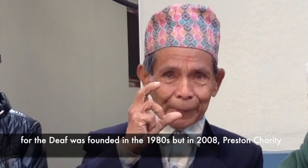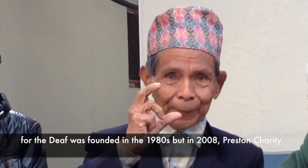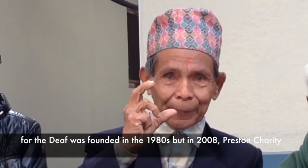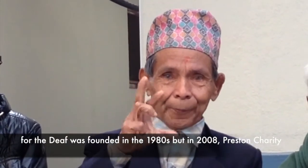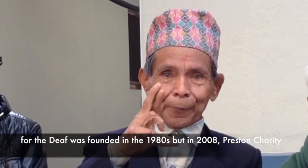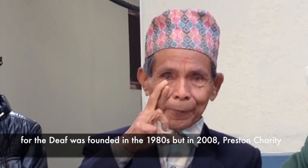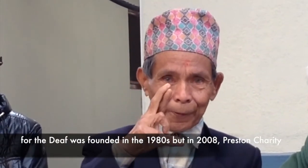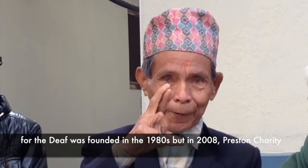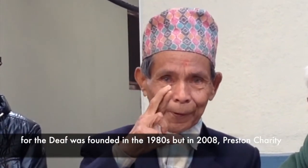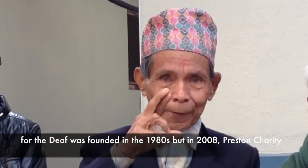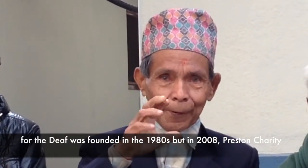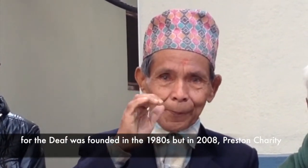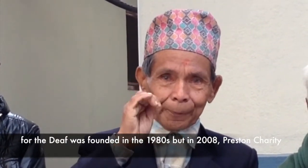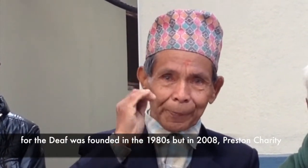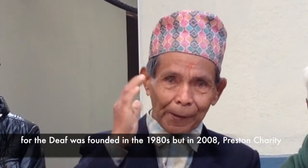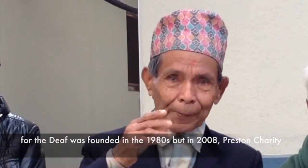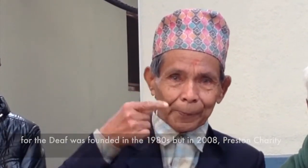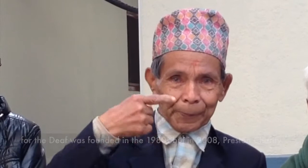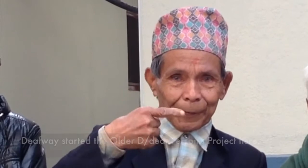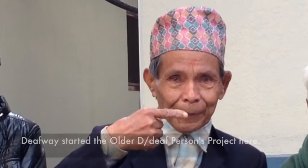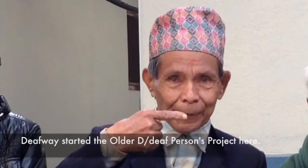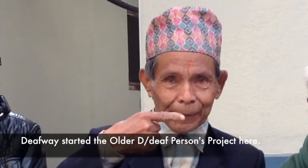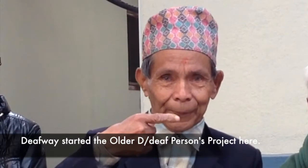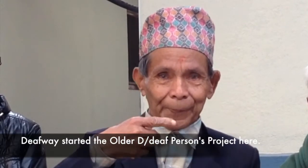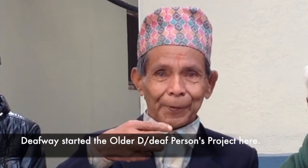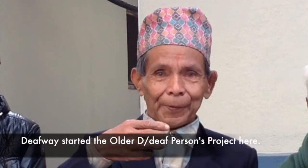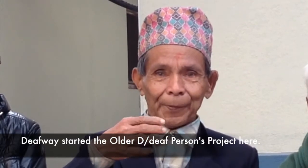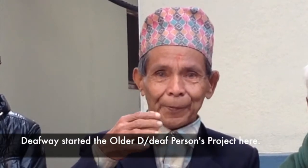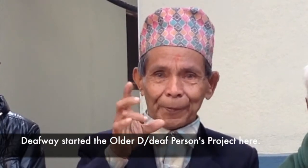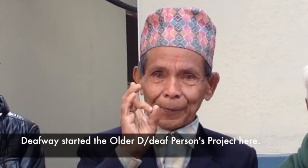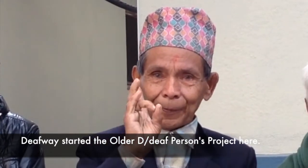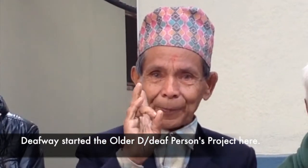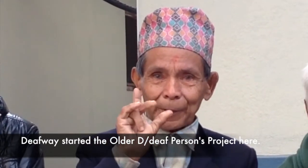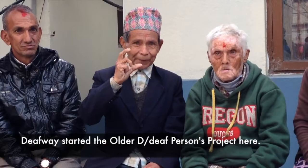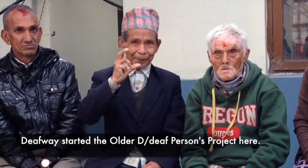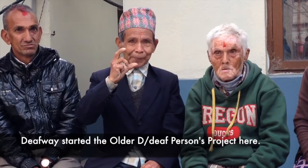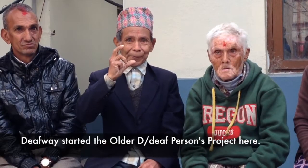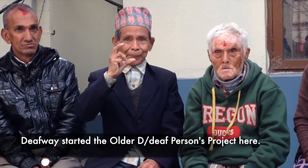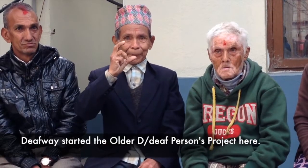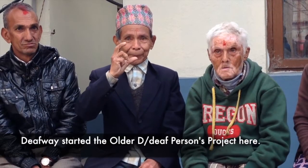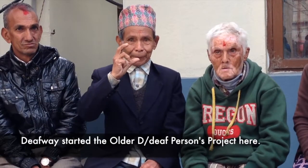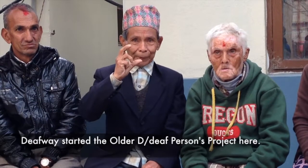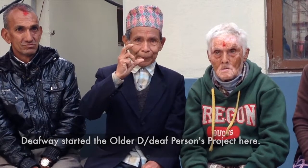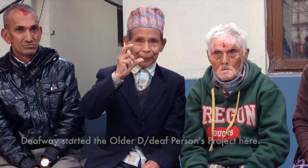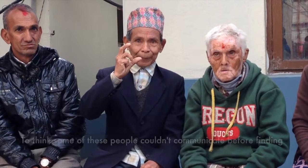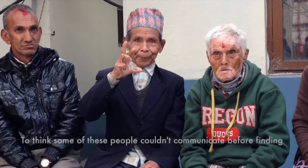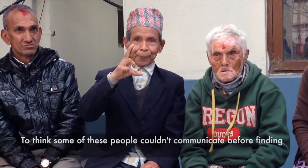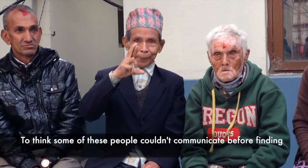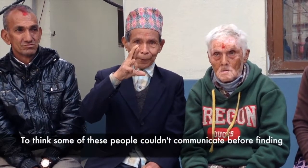Deafway started the Older Deaf Persons Project here. To think some of these people couldn't communicate before finding this